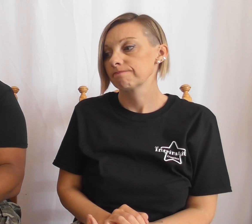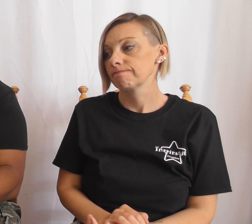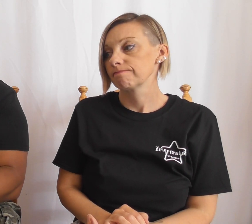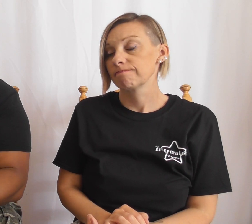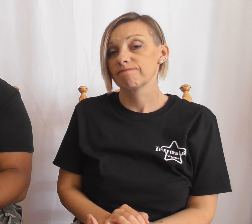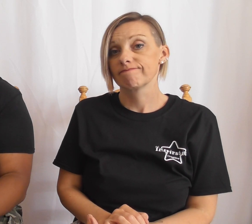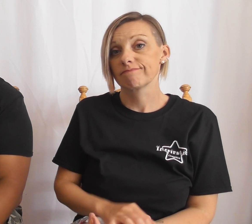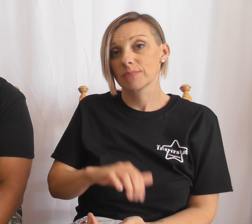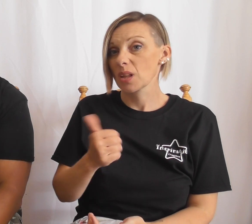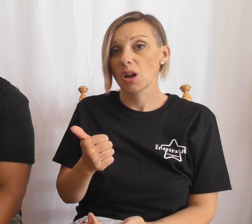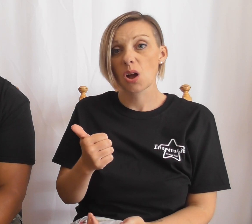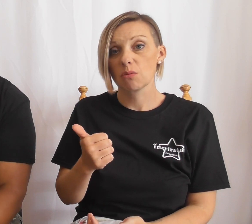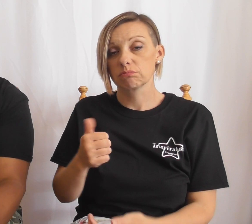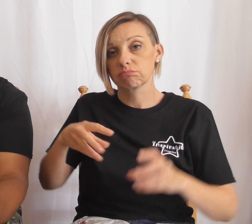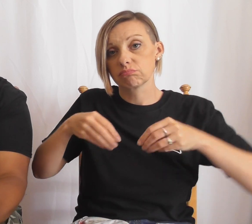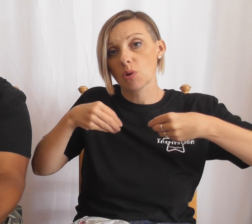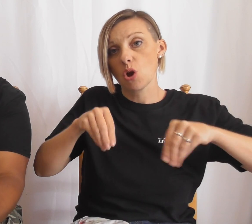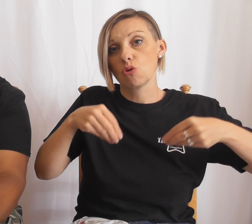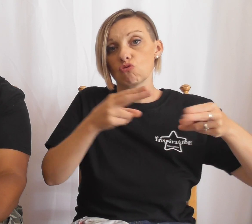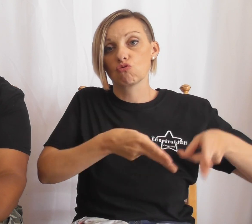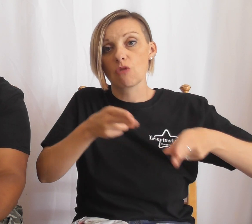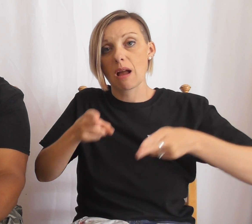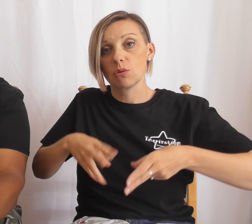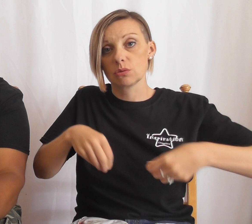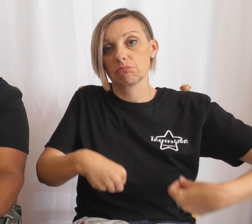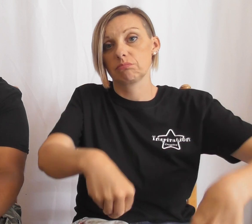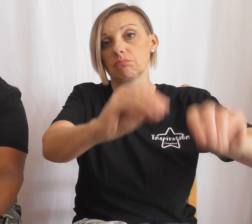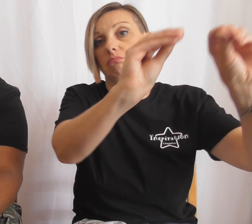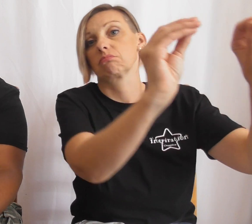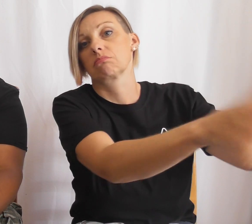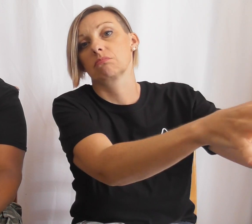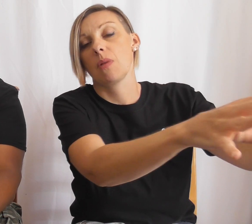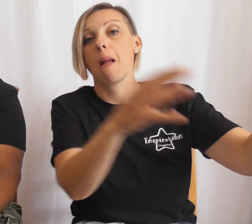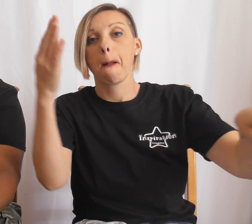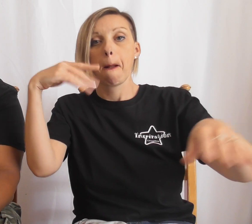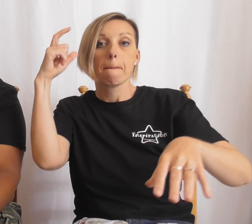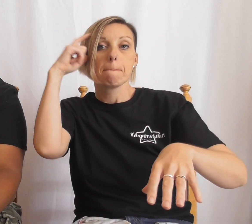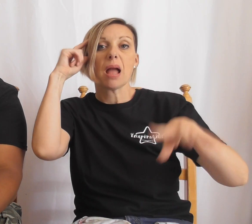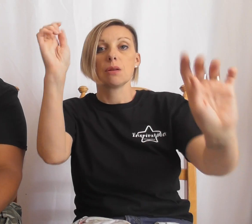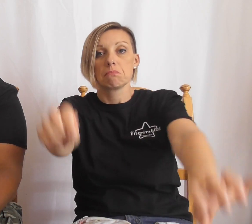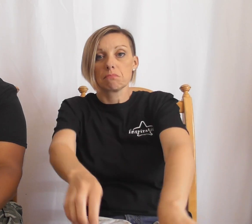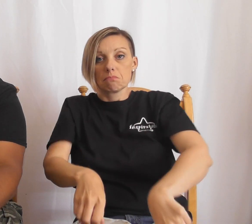So he just goes to bed. Straight into bed.